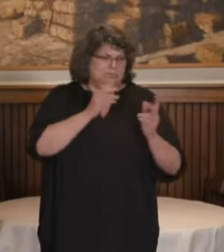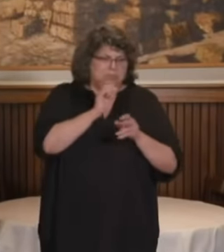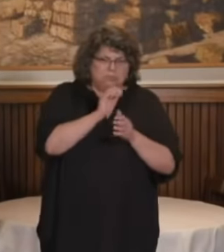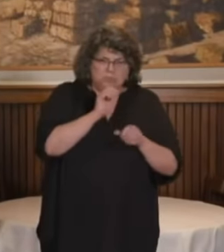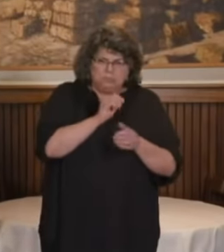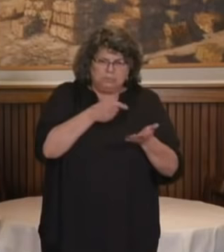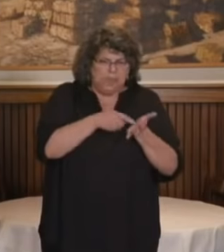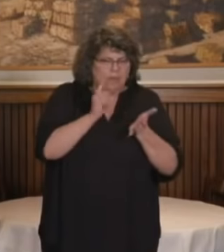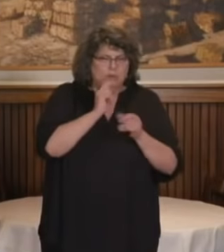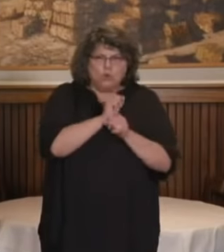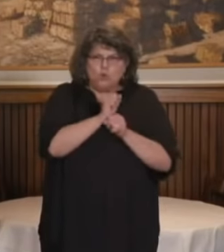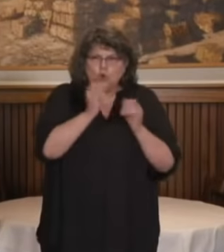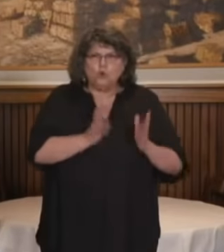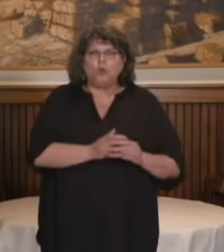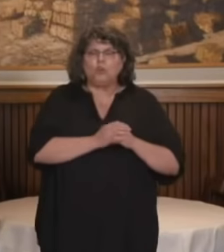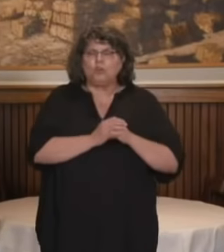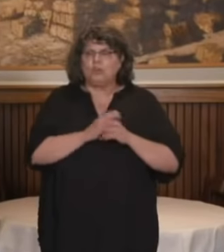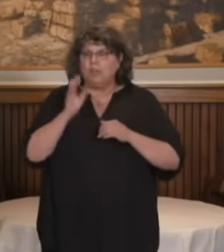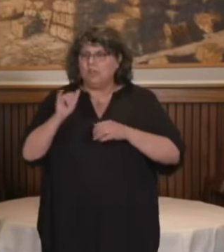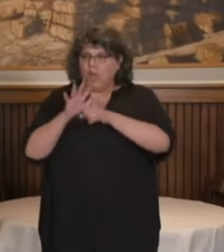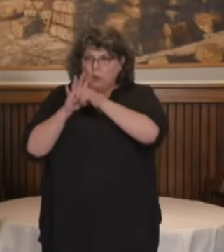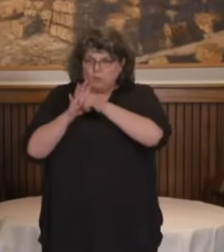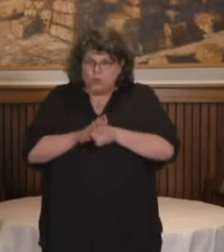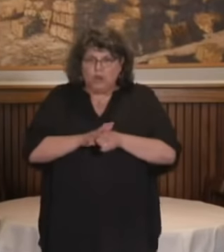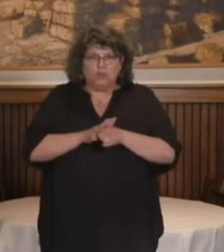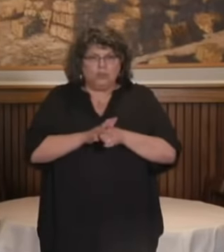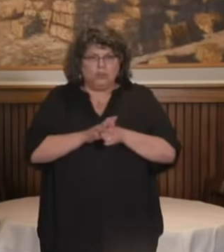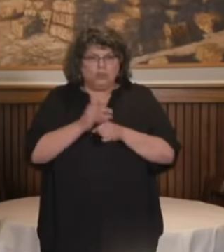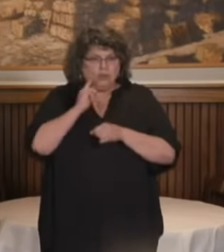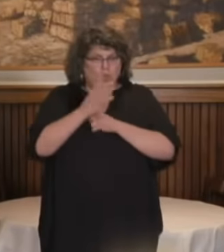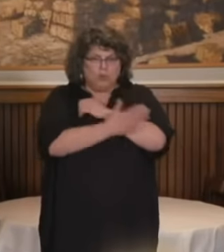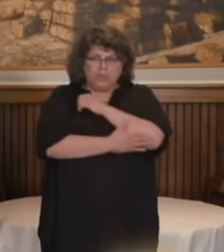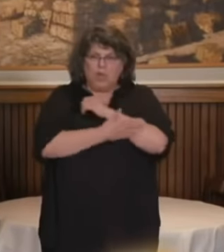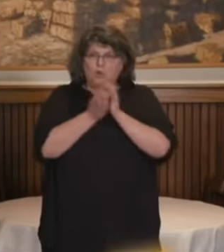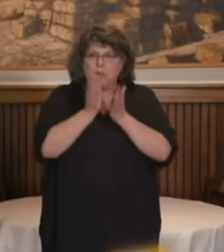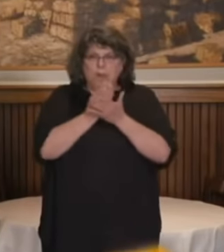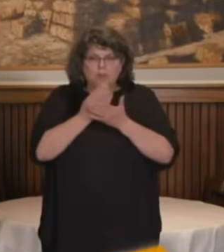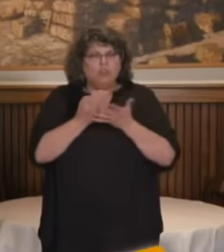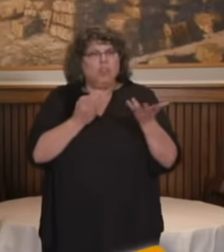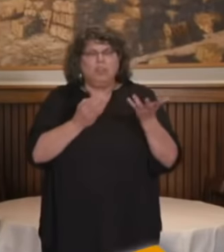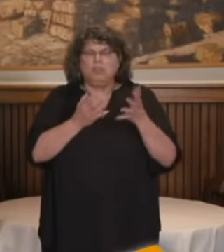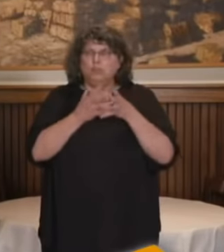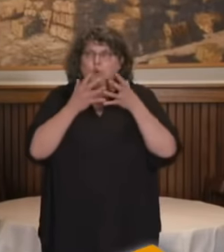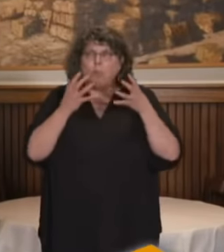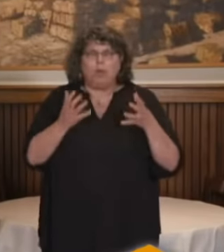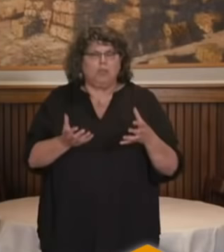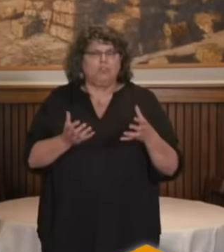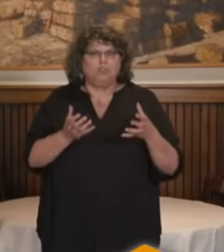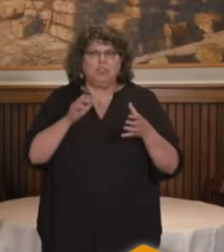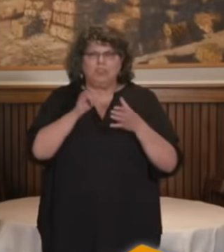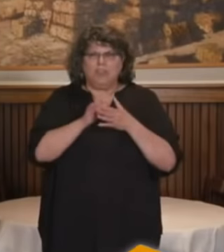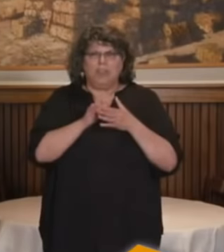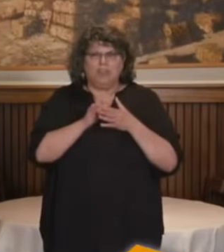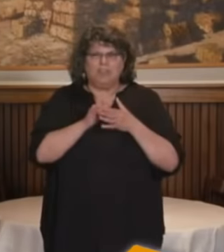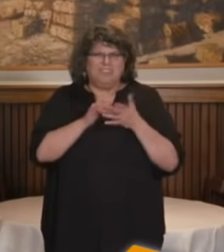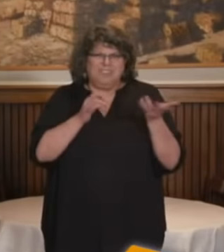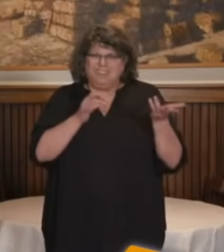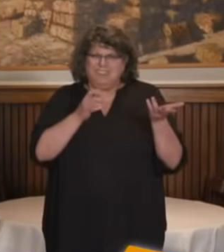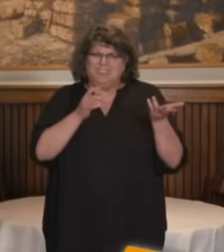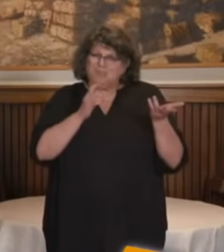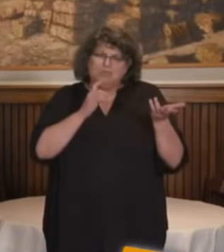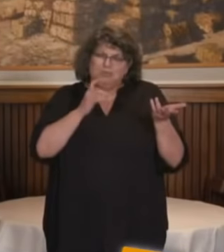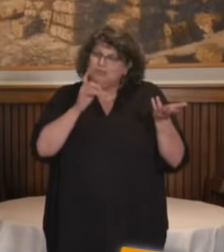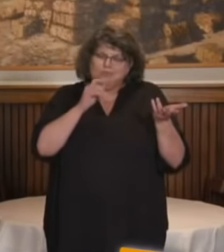and this pressure that will be borne on those county budgets, the magnitude is such that one should not